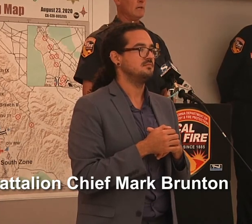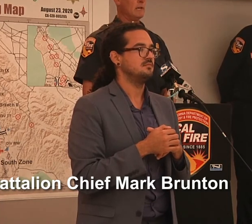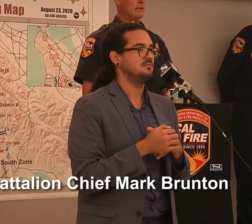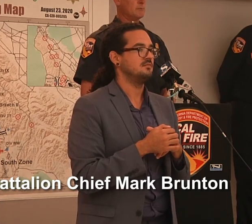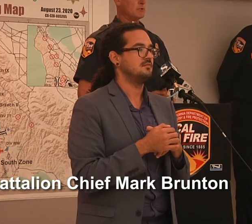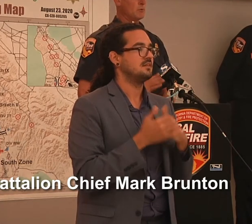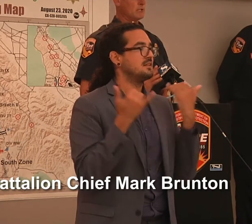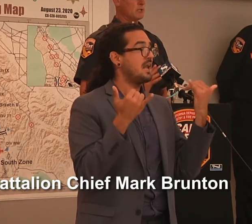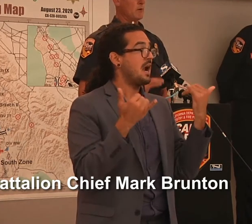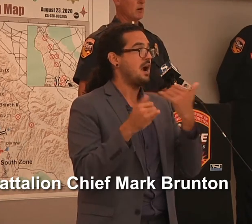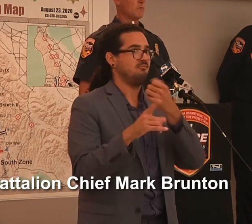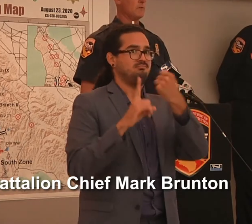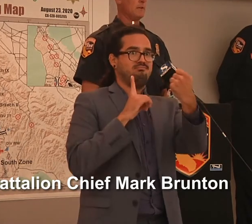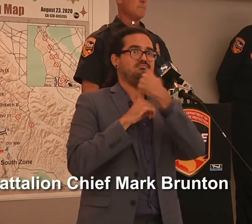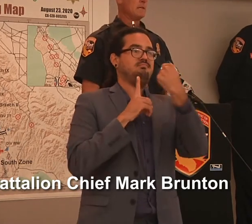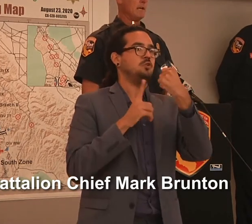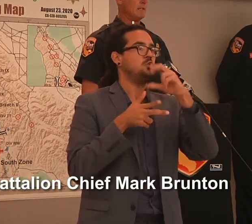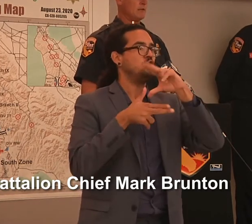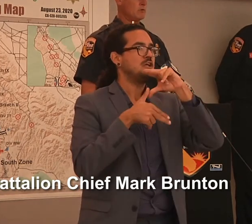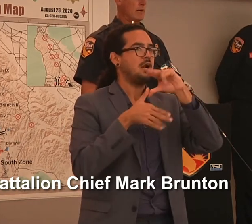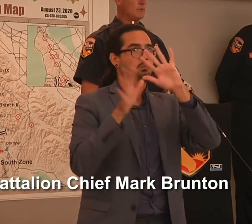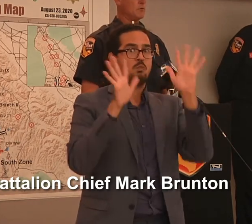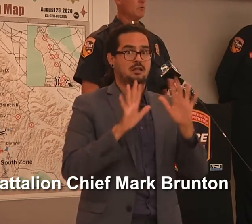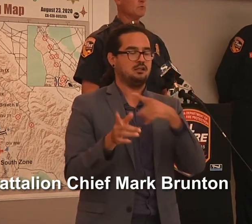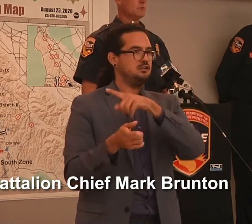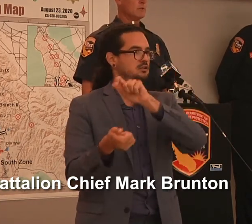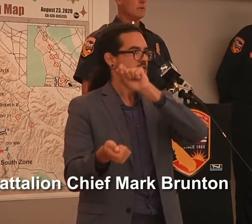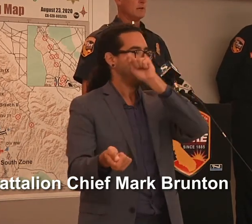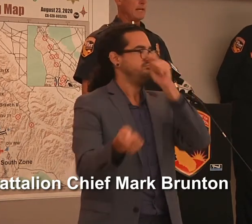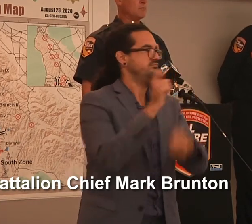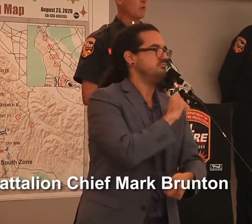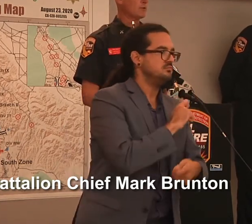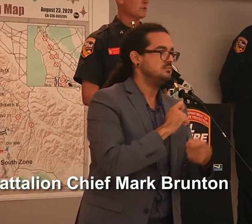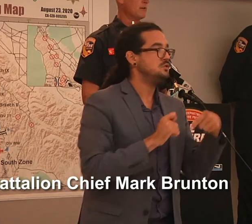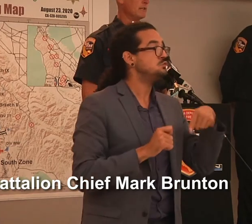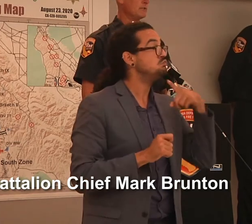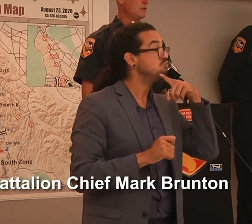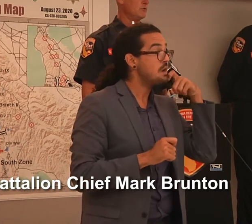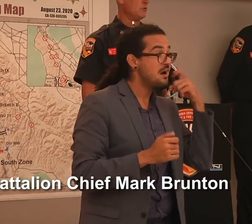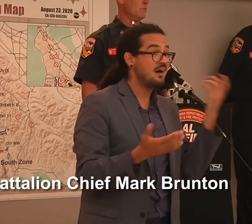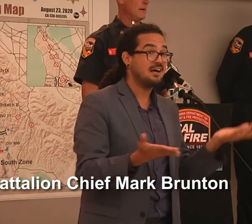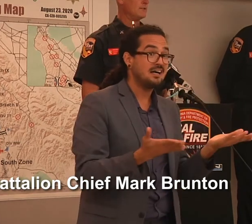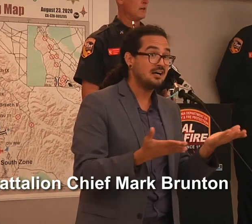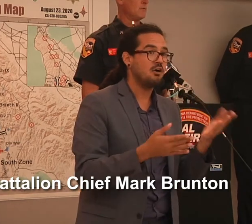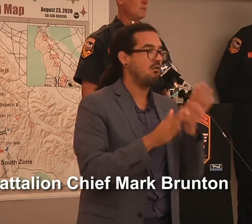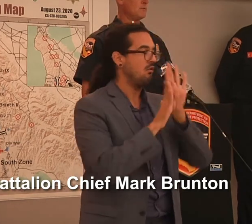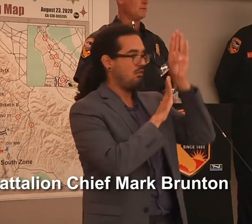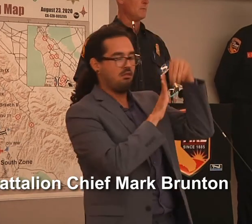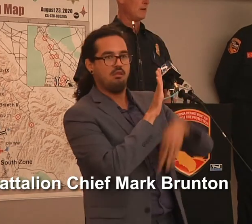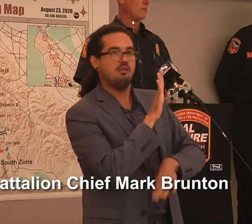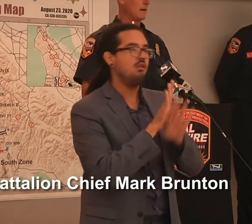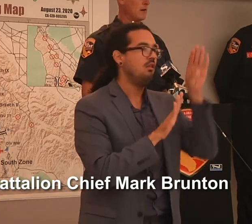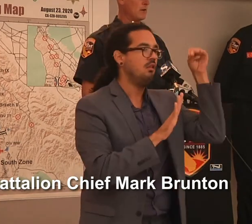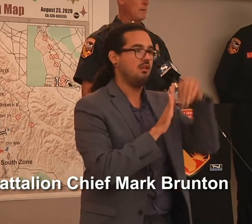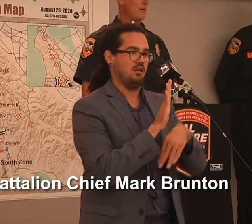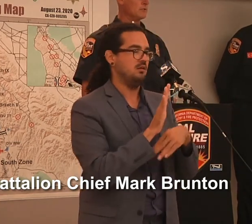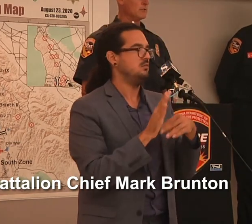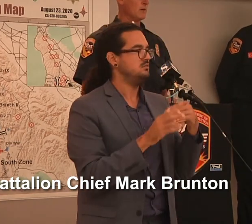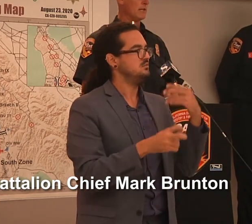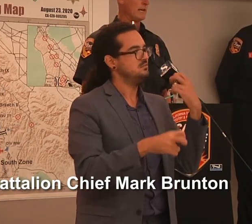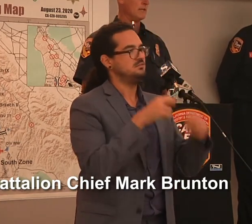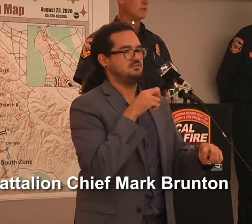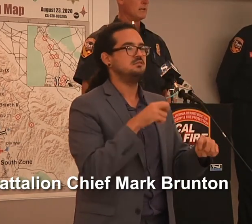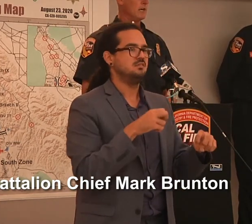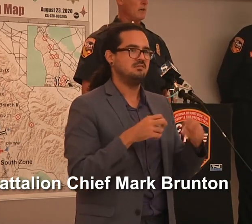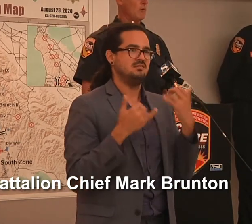unpredictable, especially with this topography and the dry fuels, that's more concerning to myself, to my other fire ground commanders,